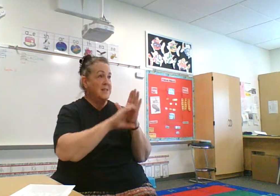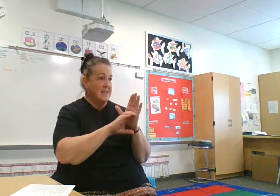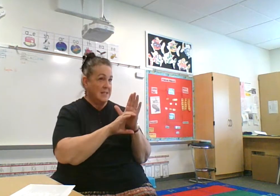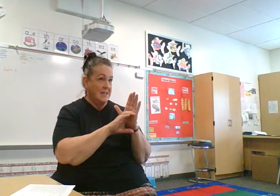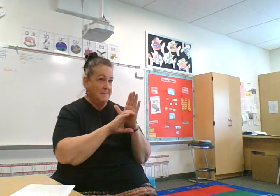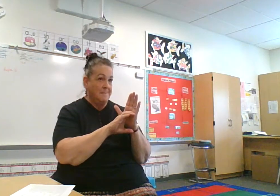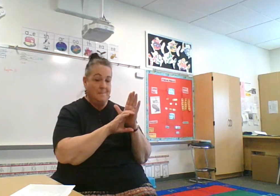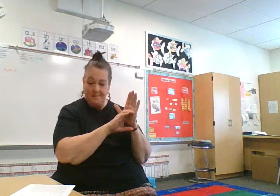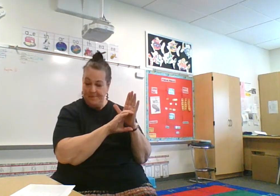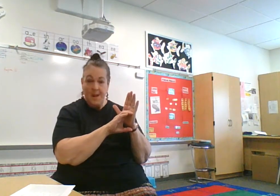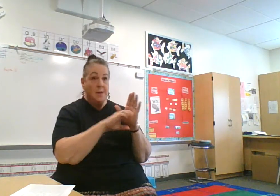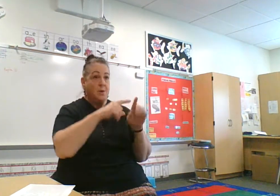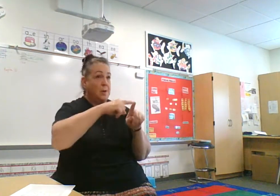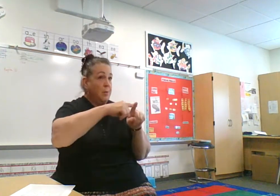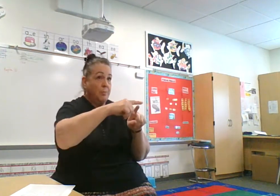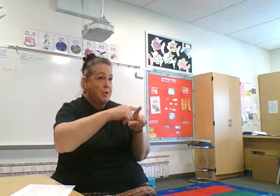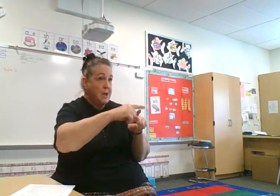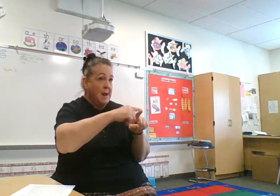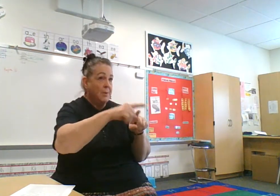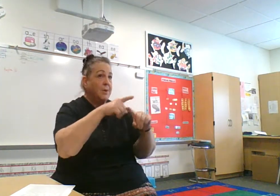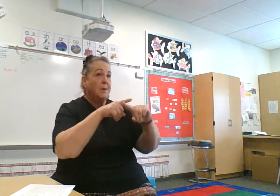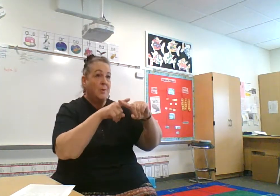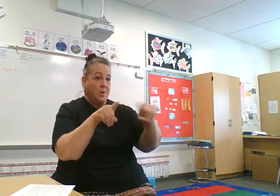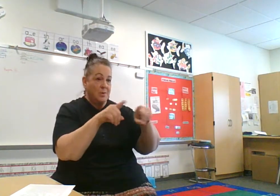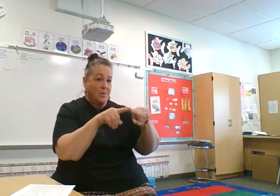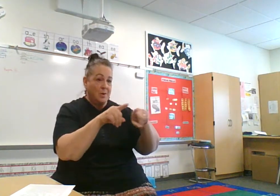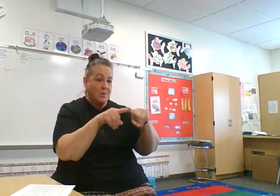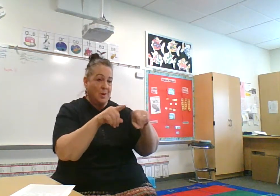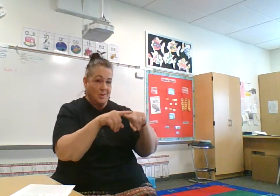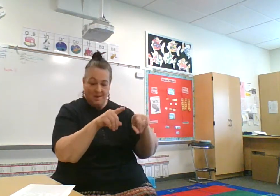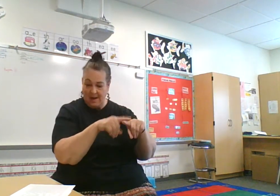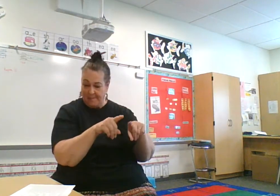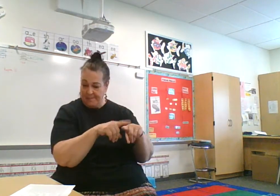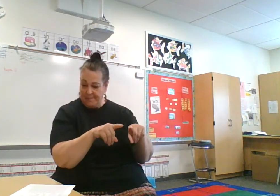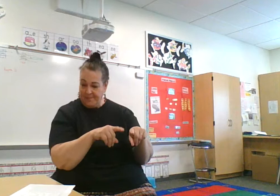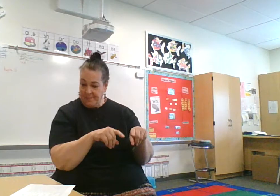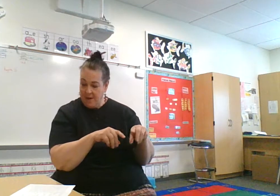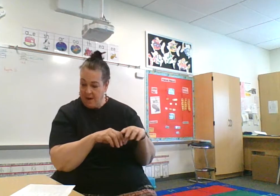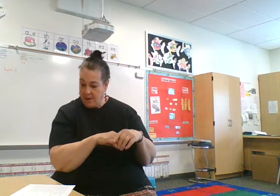difference. No, don't brush it out. Cross, cross, cross. Yeah. Okay.